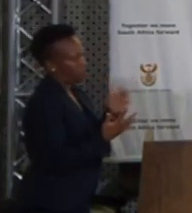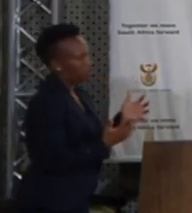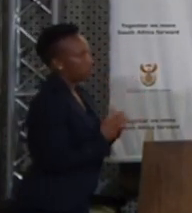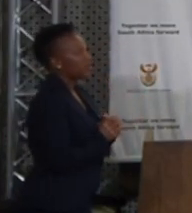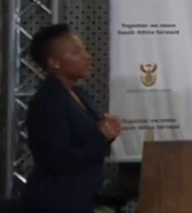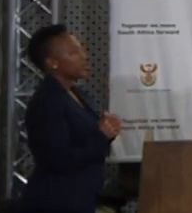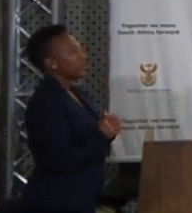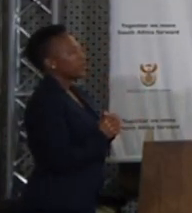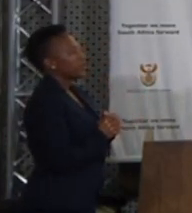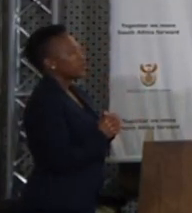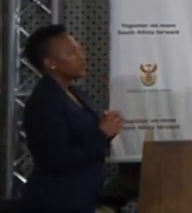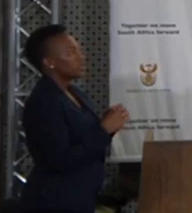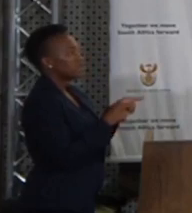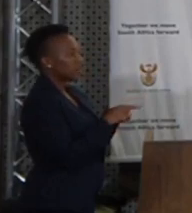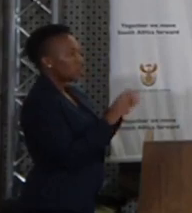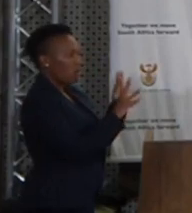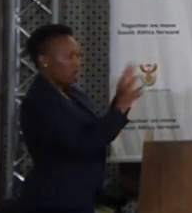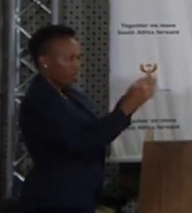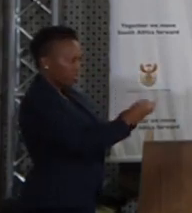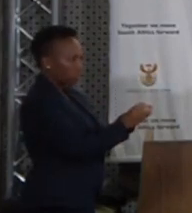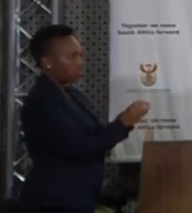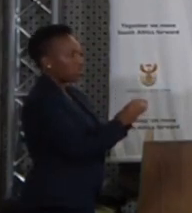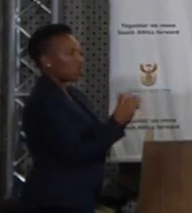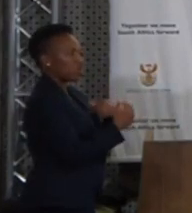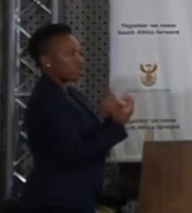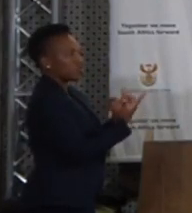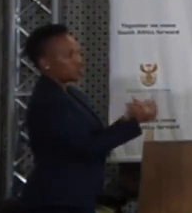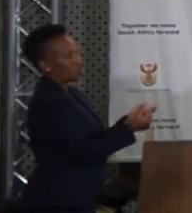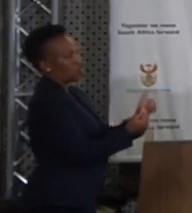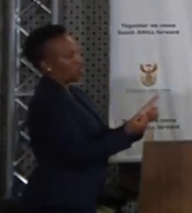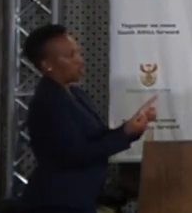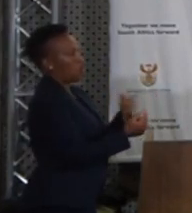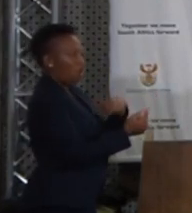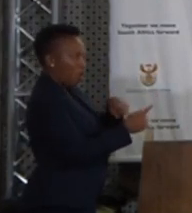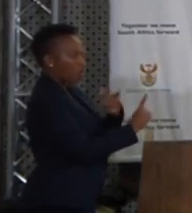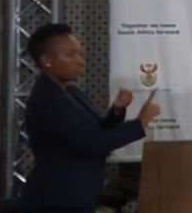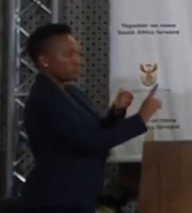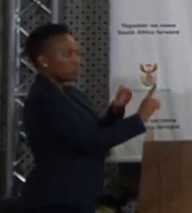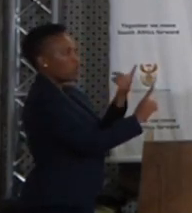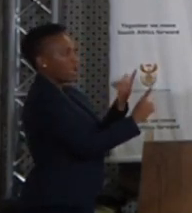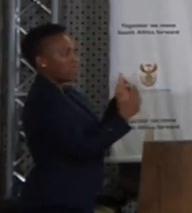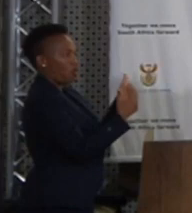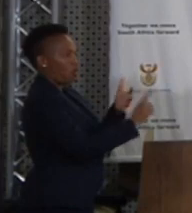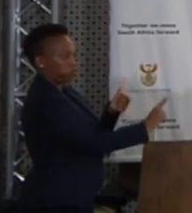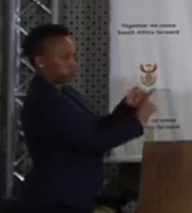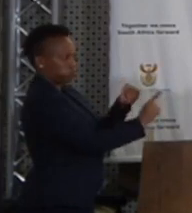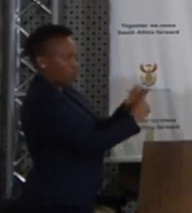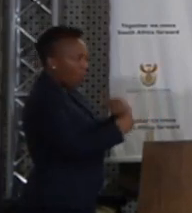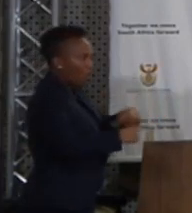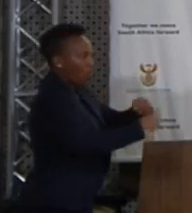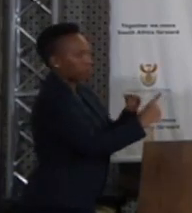Sigqizelele futhi ukuthi konke lokhu sikwenza ngoba sisempini sonke singabantu baseNingizimu